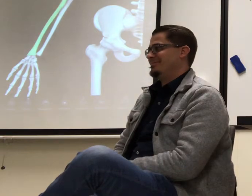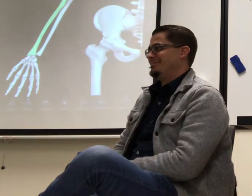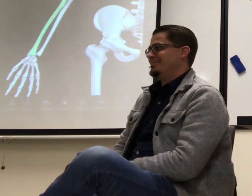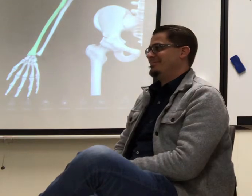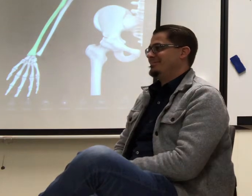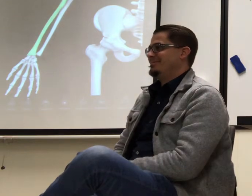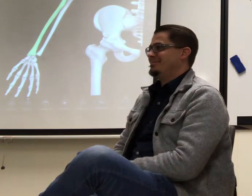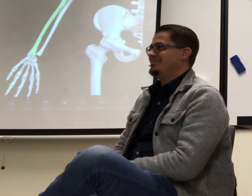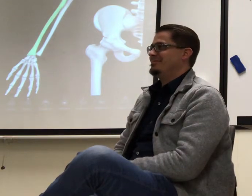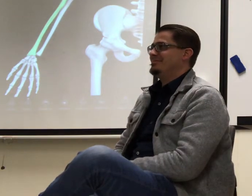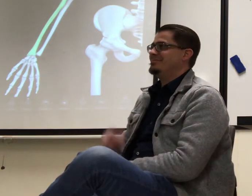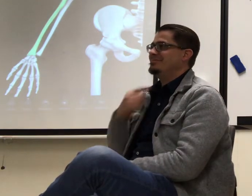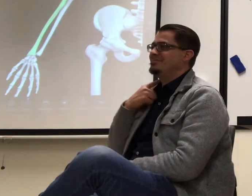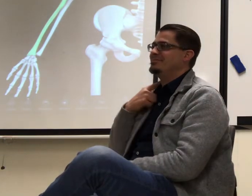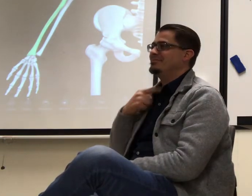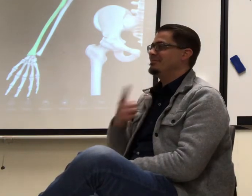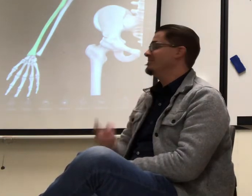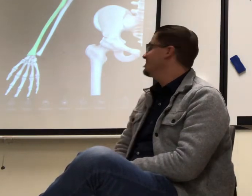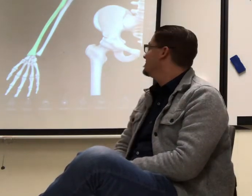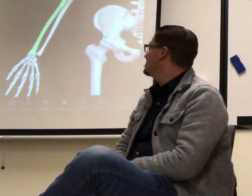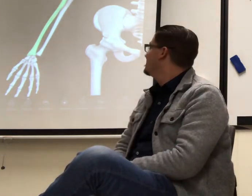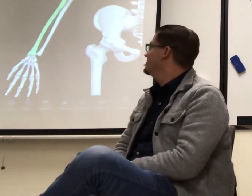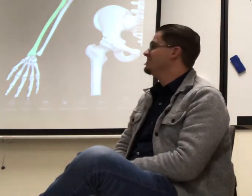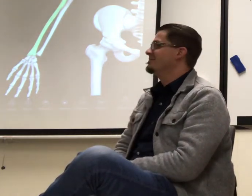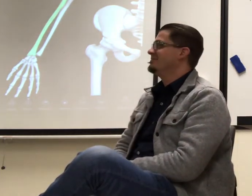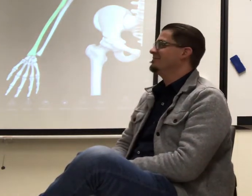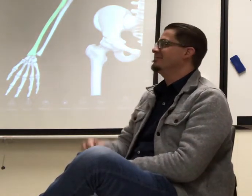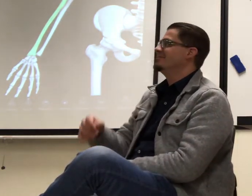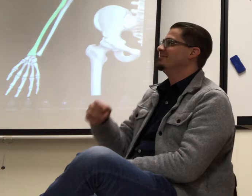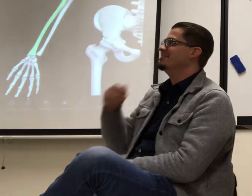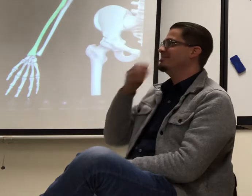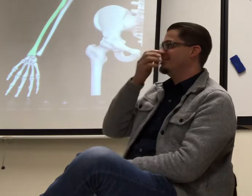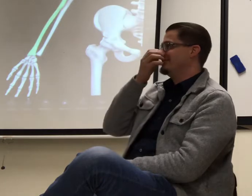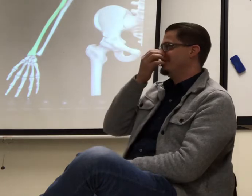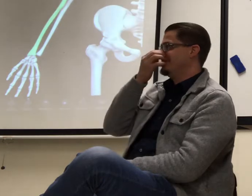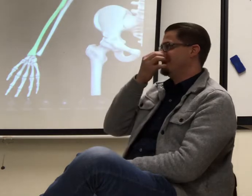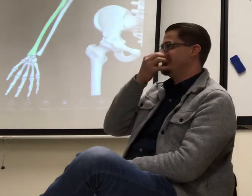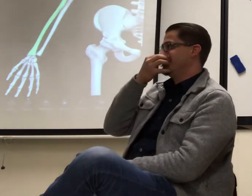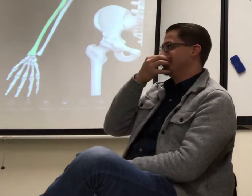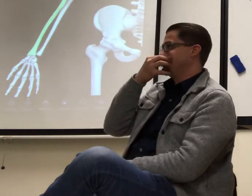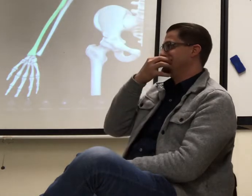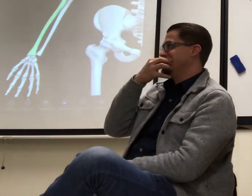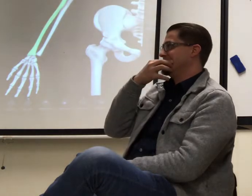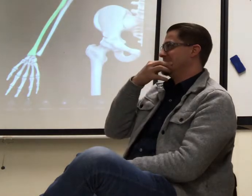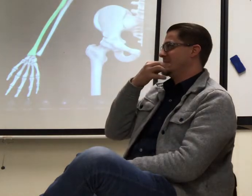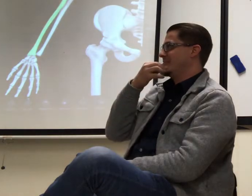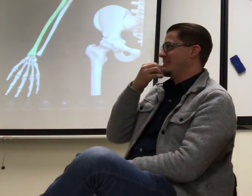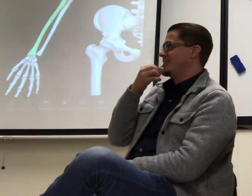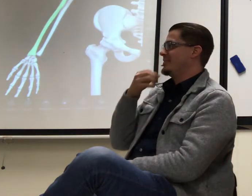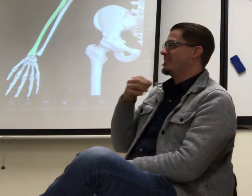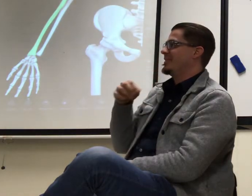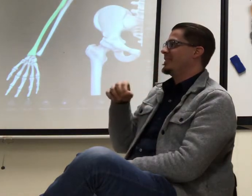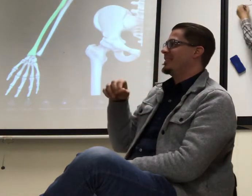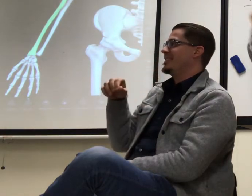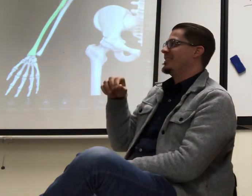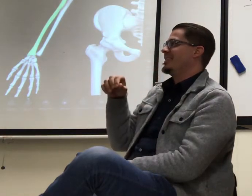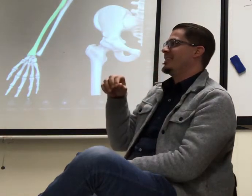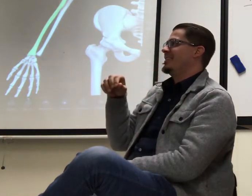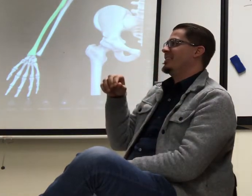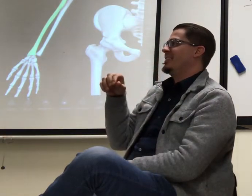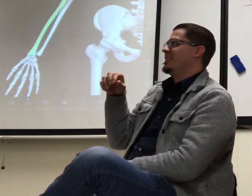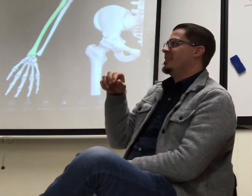So, the radius bone, as we said, articulates with the capitulum of the ulnar joint. The surface